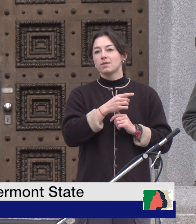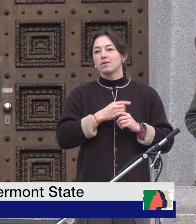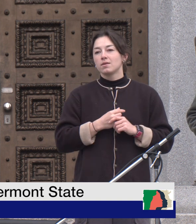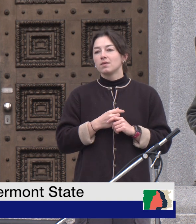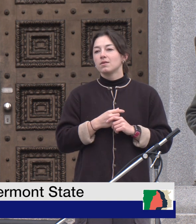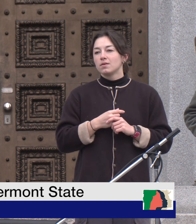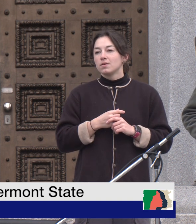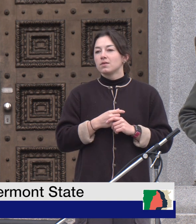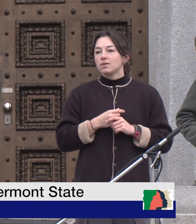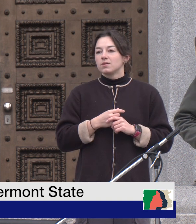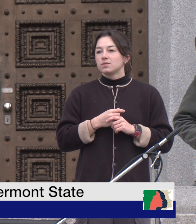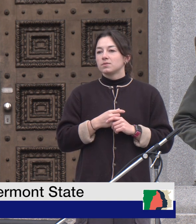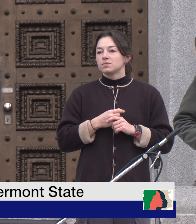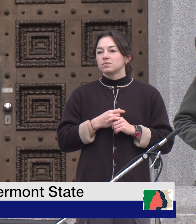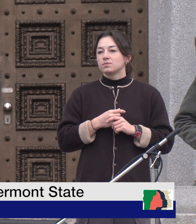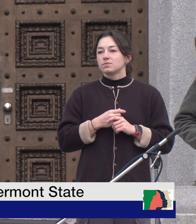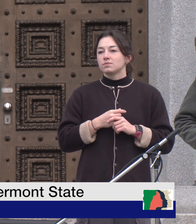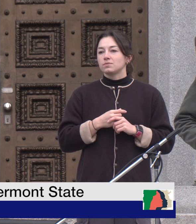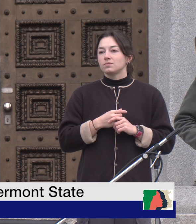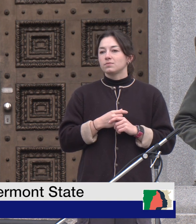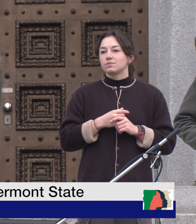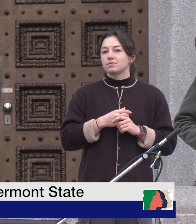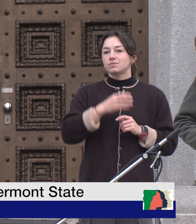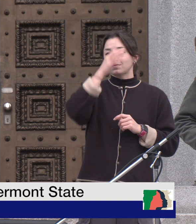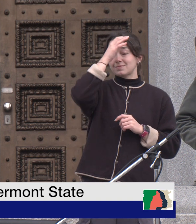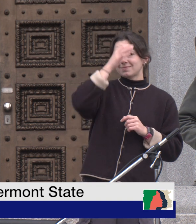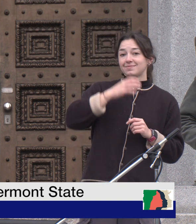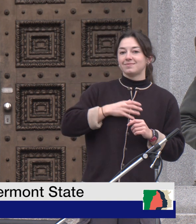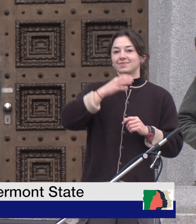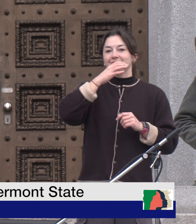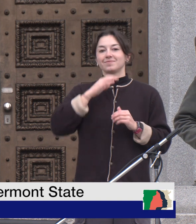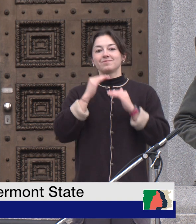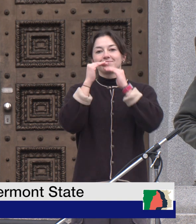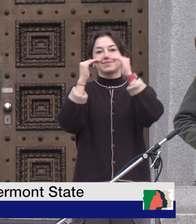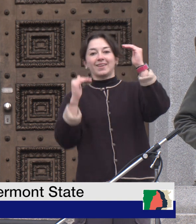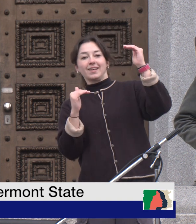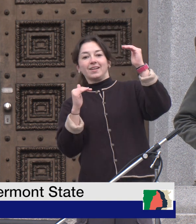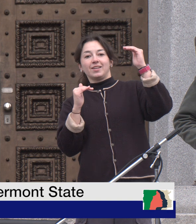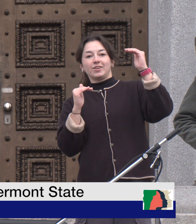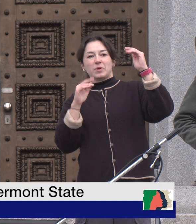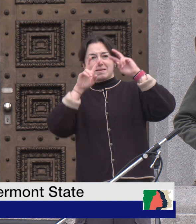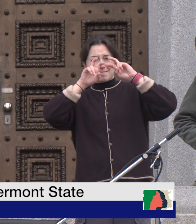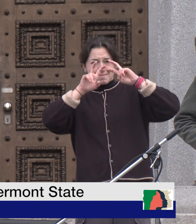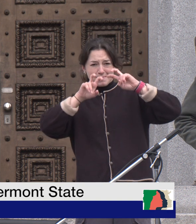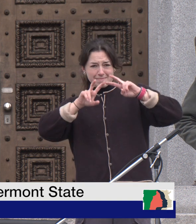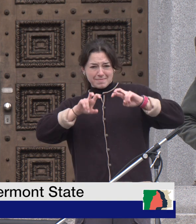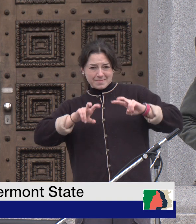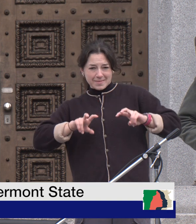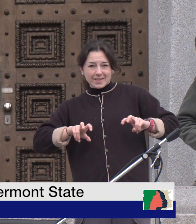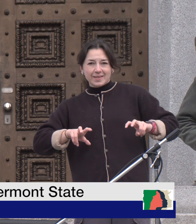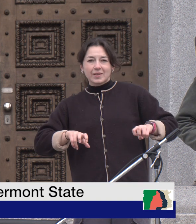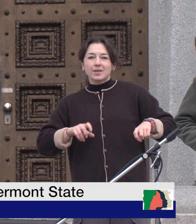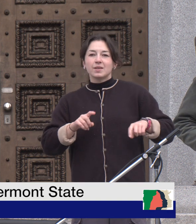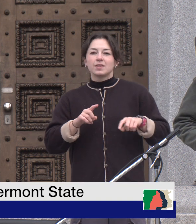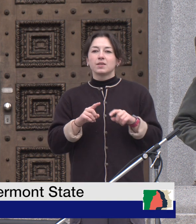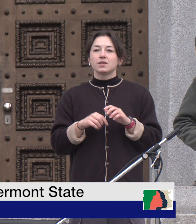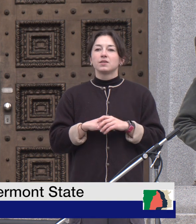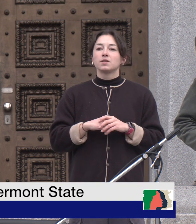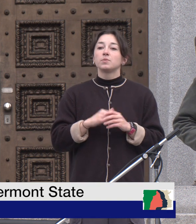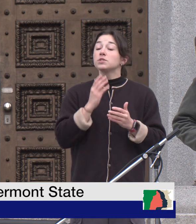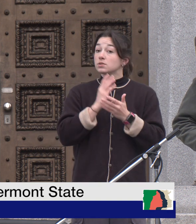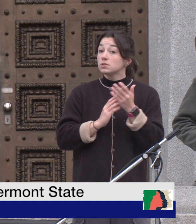I mean, the gender gap you could examine for a long time, but some people still want a strong